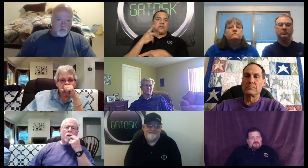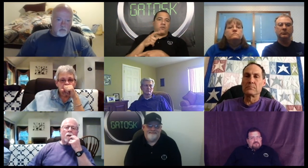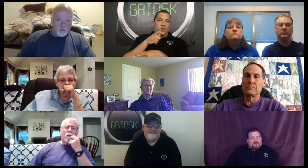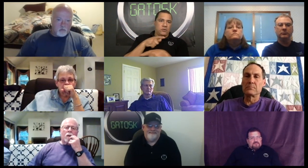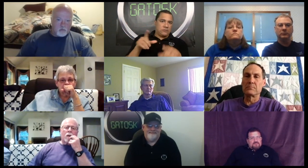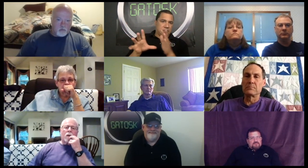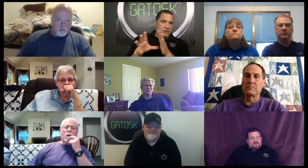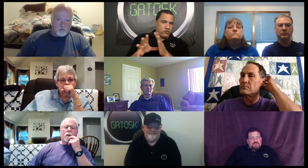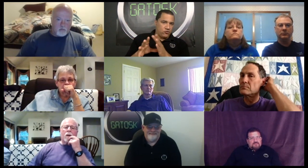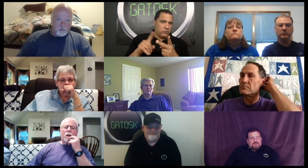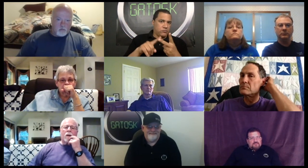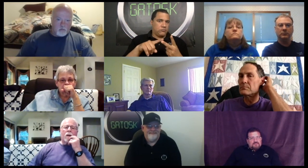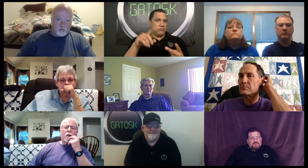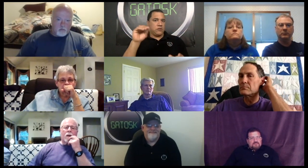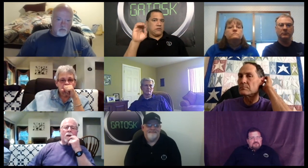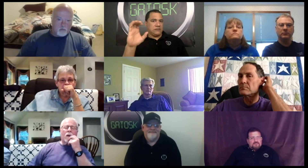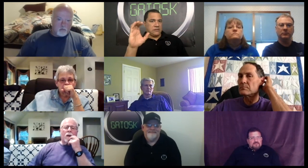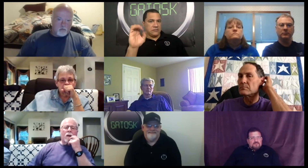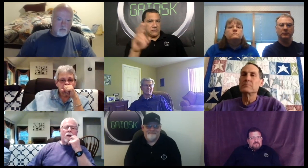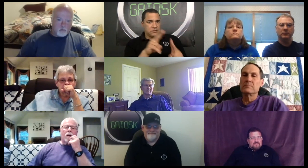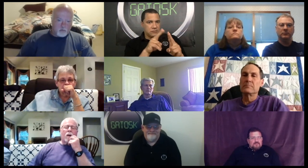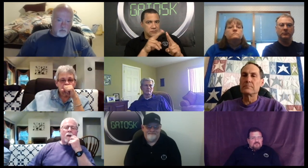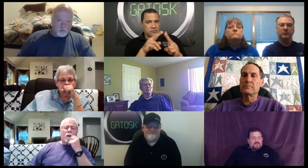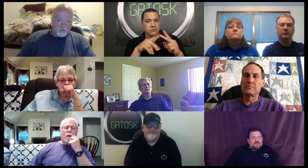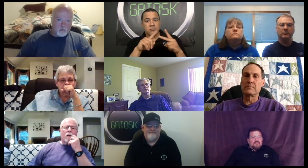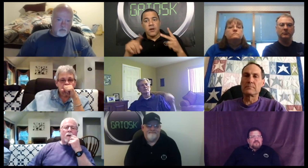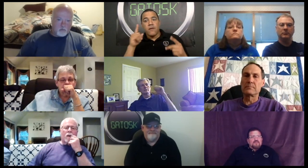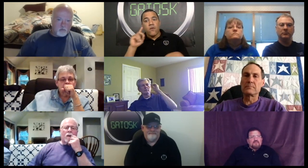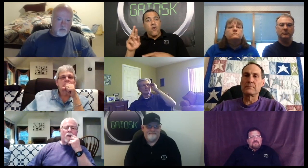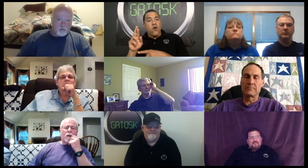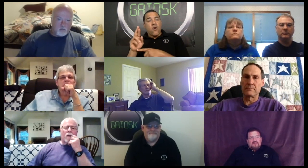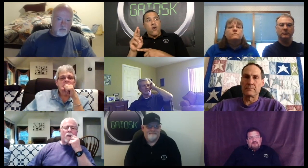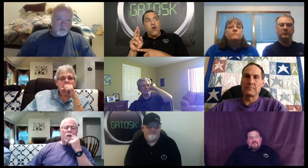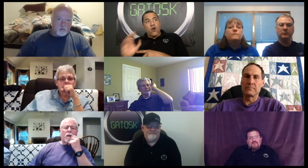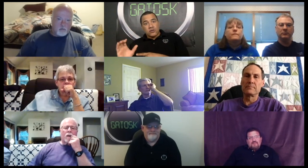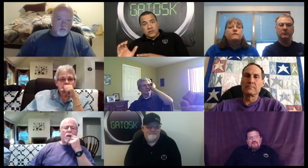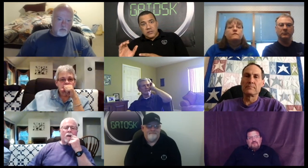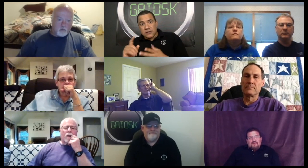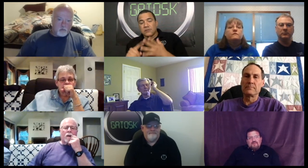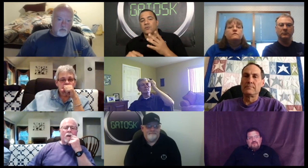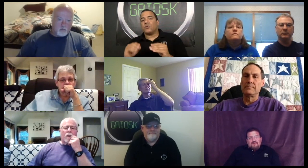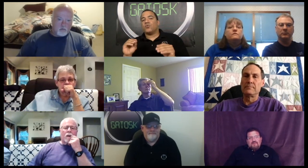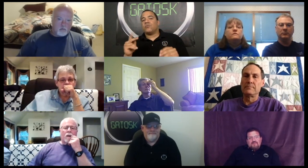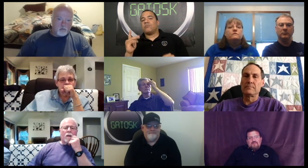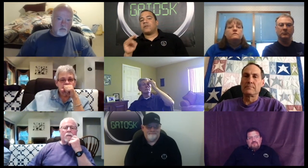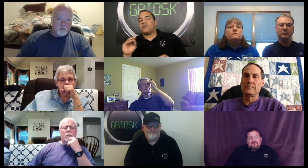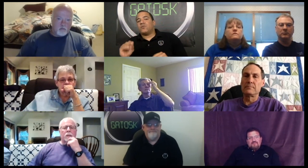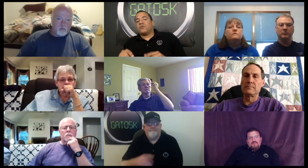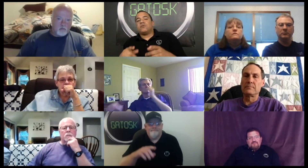then when you are seeing other people, you'll be able to see who is a senior, who's an EC. But for RC, there's really no pin